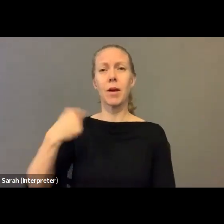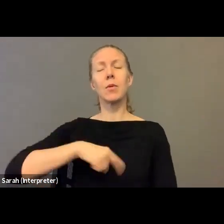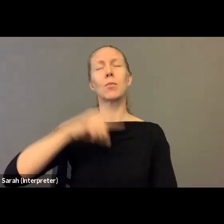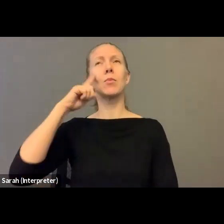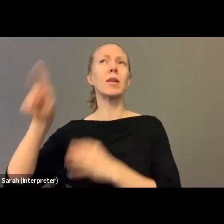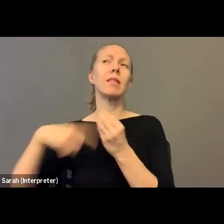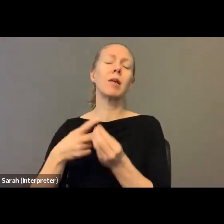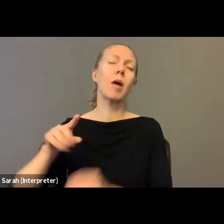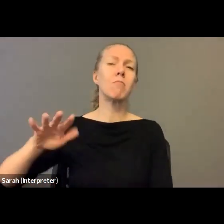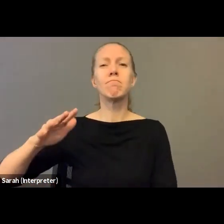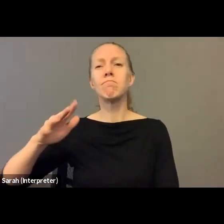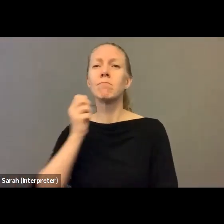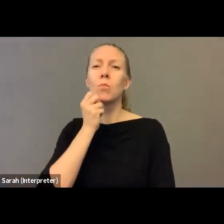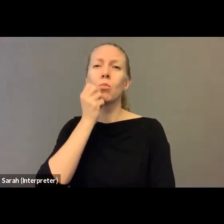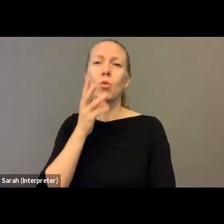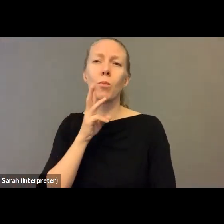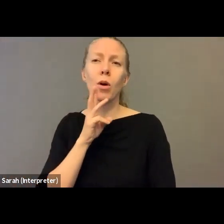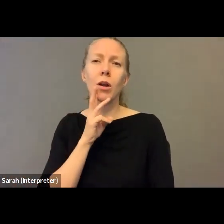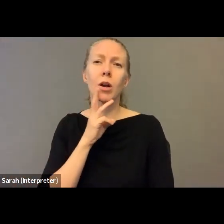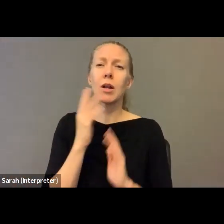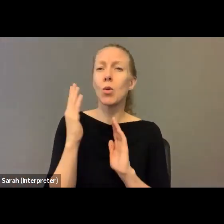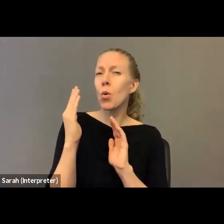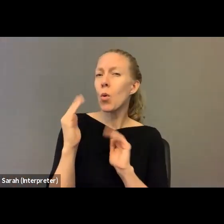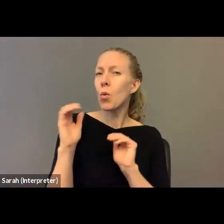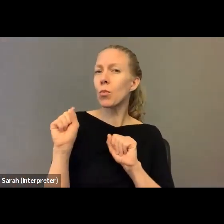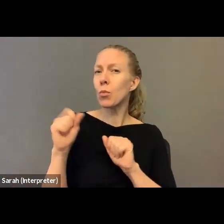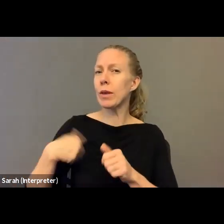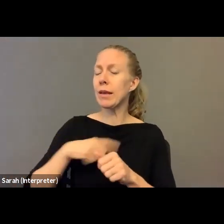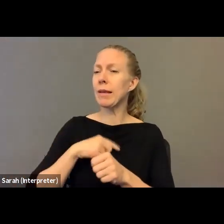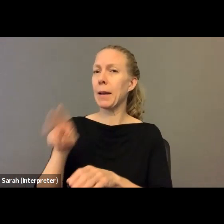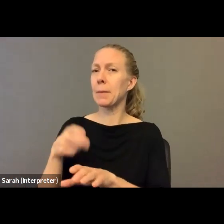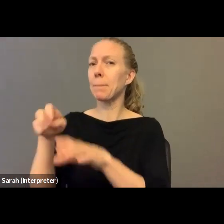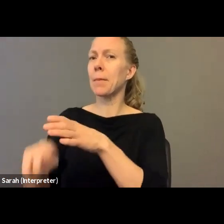water, hope we get in it.